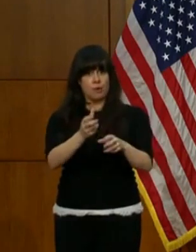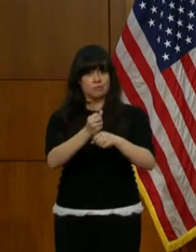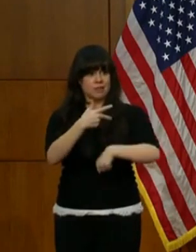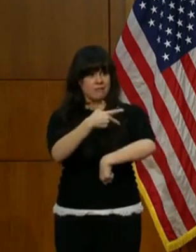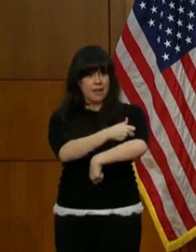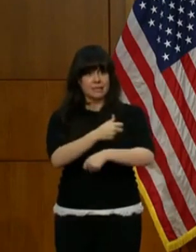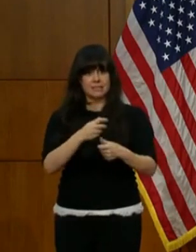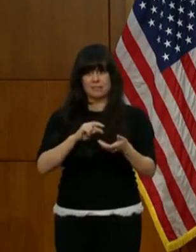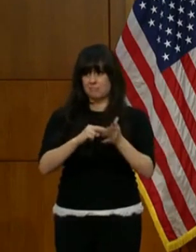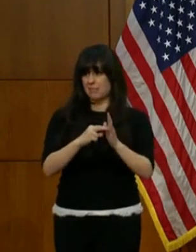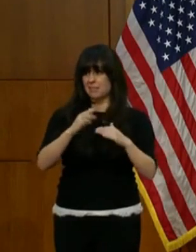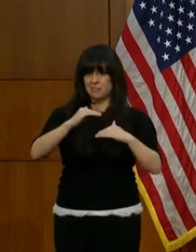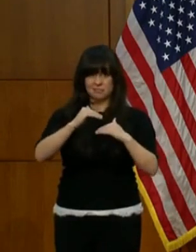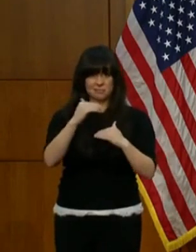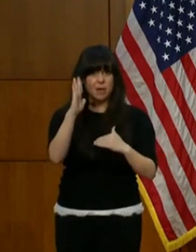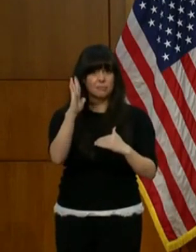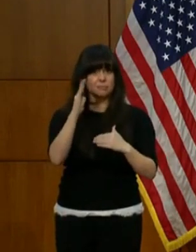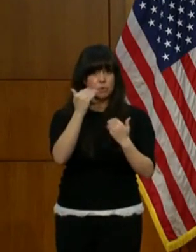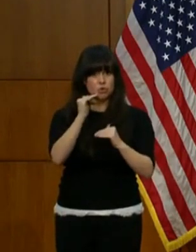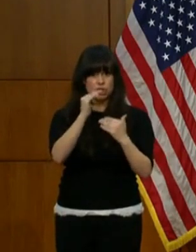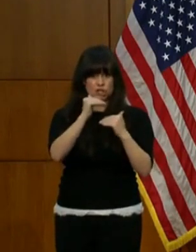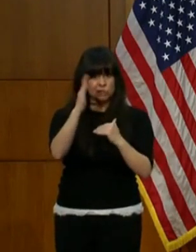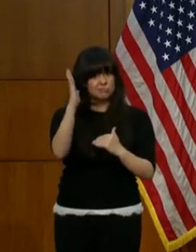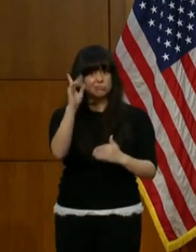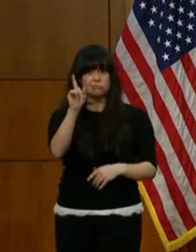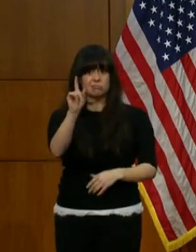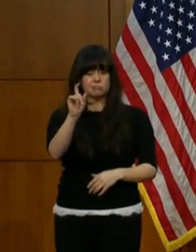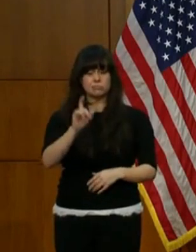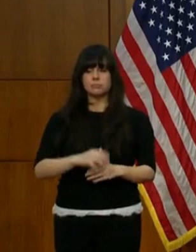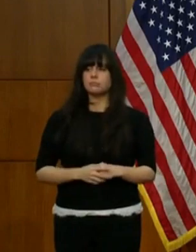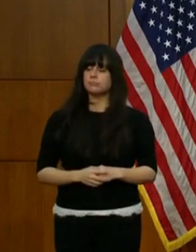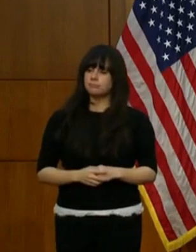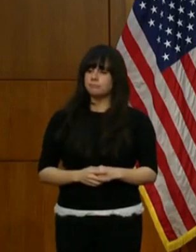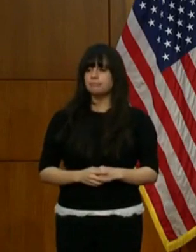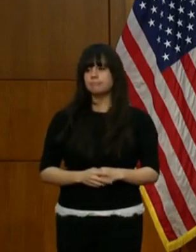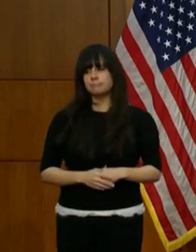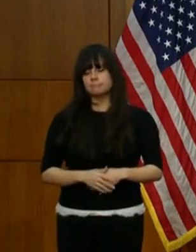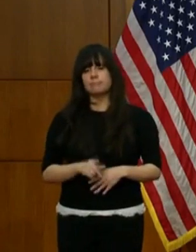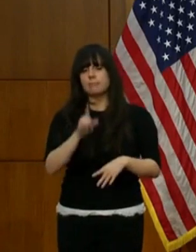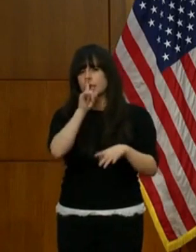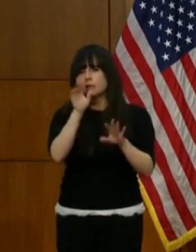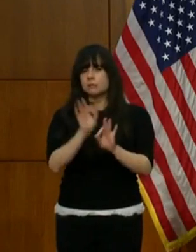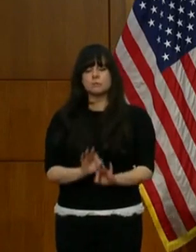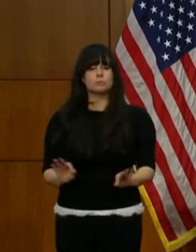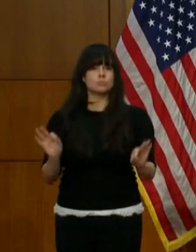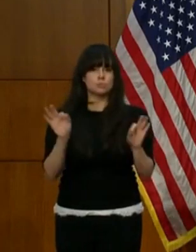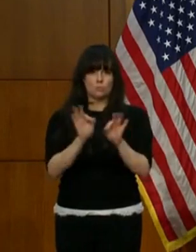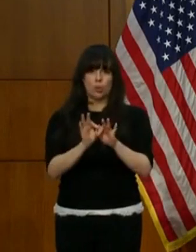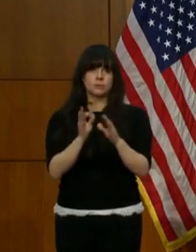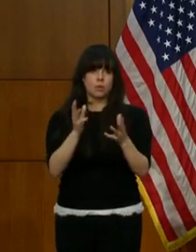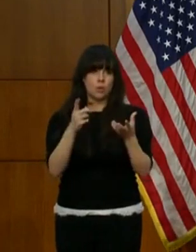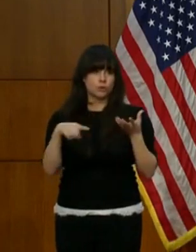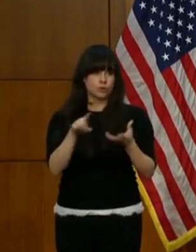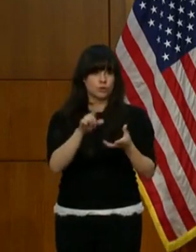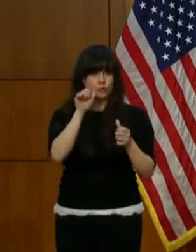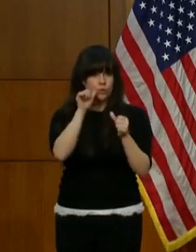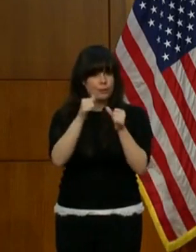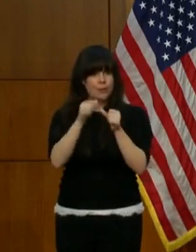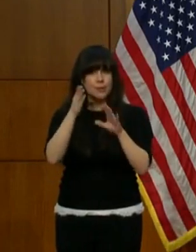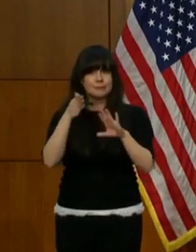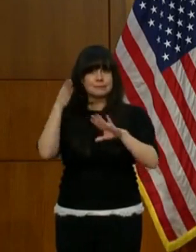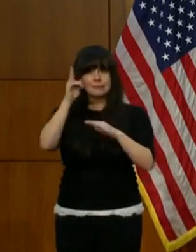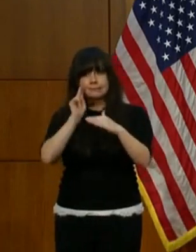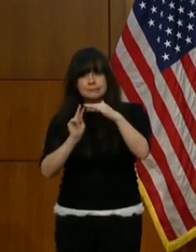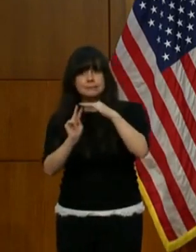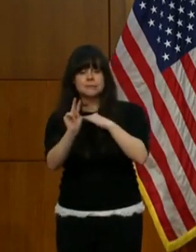time to lift some of these mitigation measures? And I think the key that people need to kind of look at down the road is what we